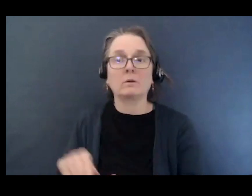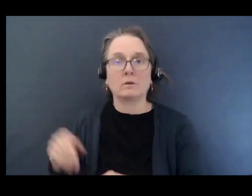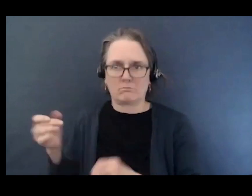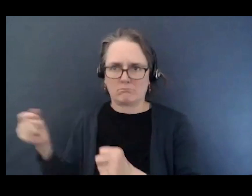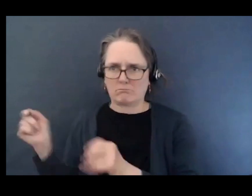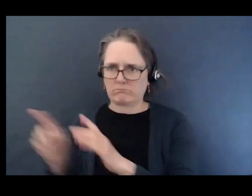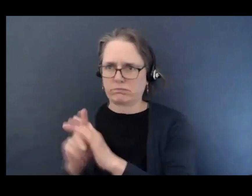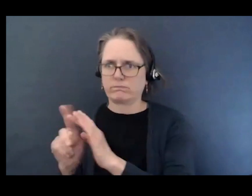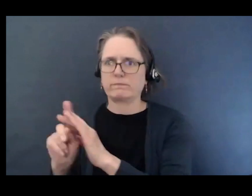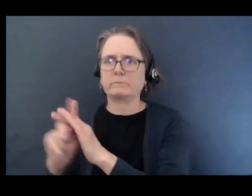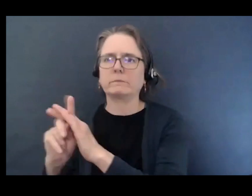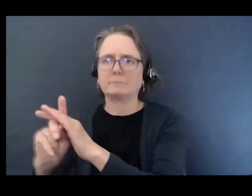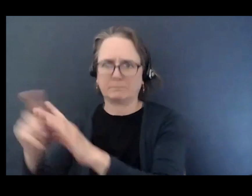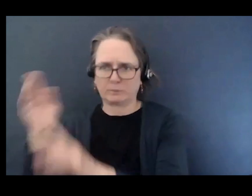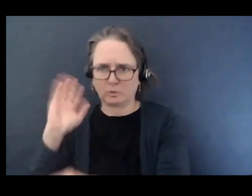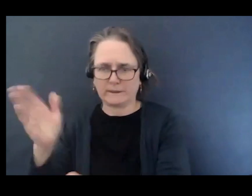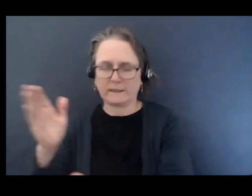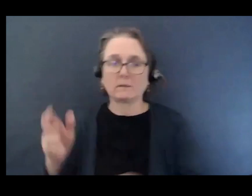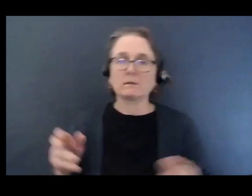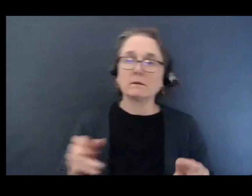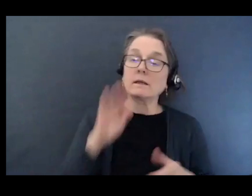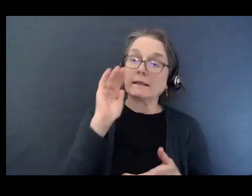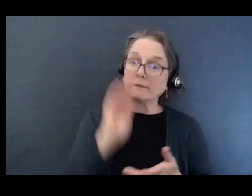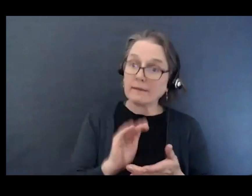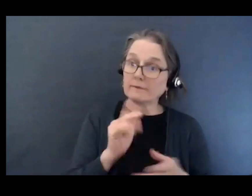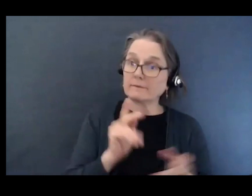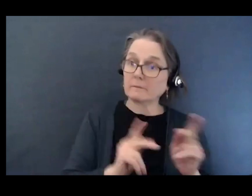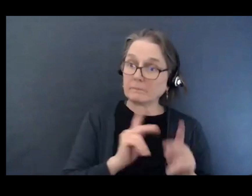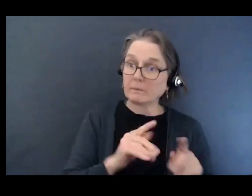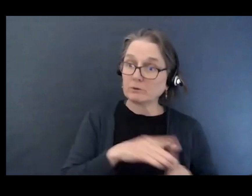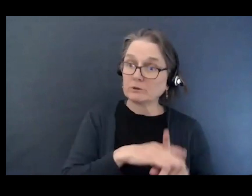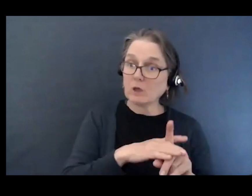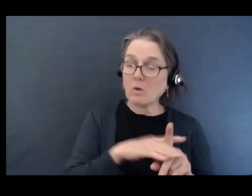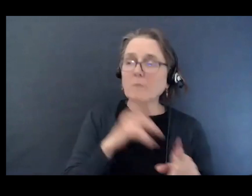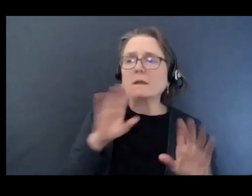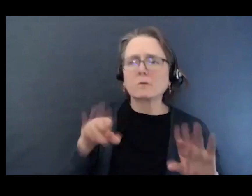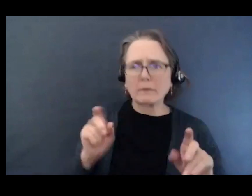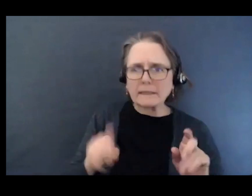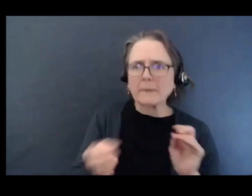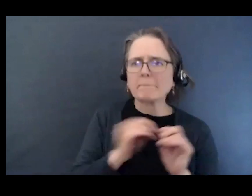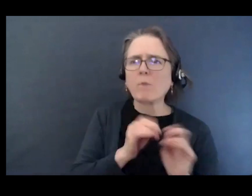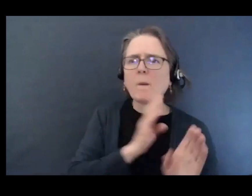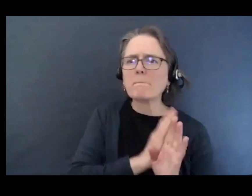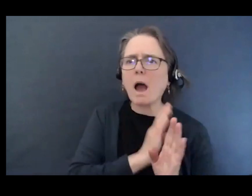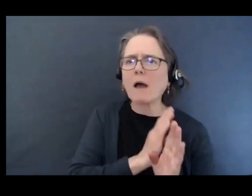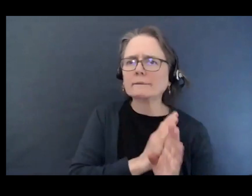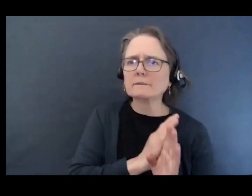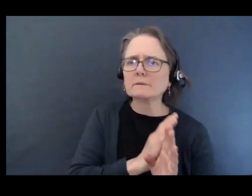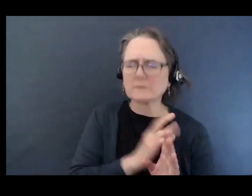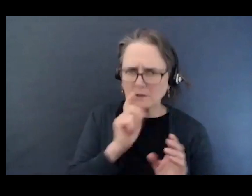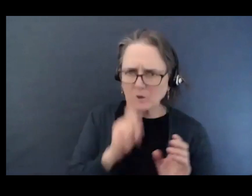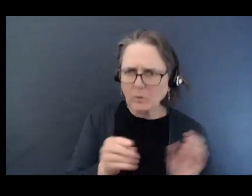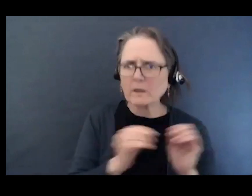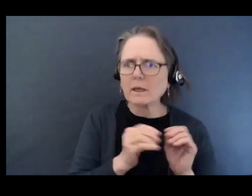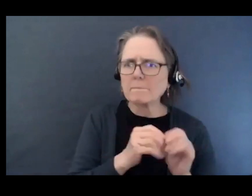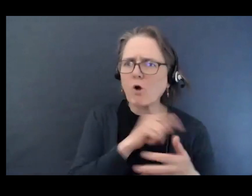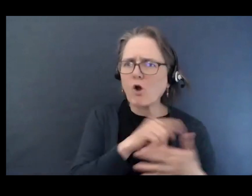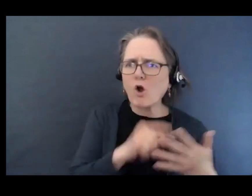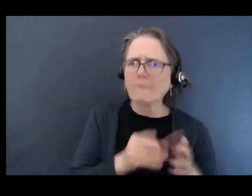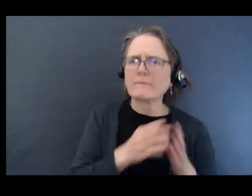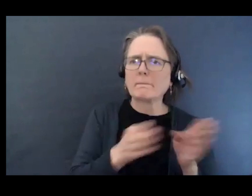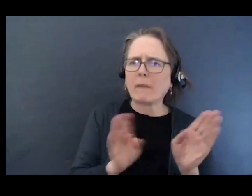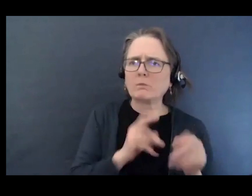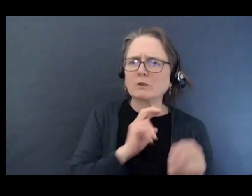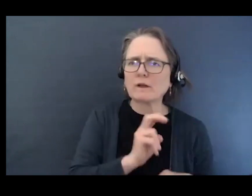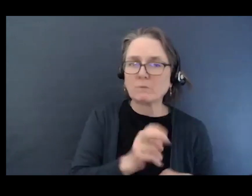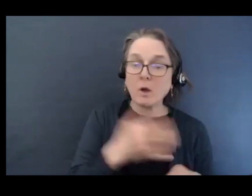access, because the folk who are riding the bus are not able to access that public meeting or have the time and resources for it. And what your numbers